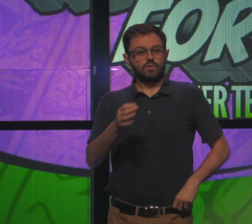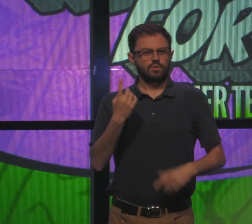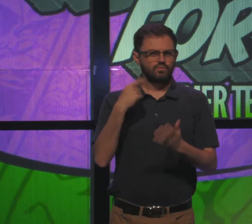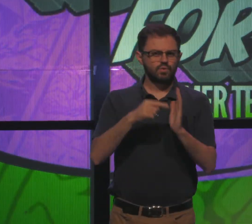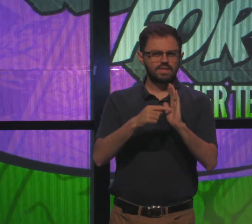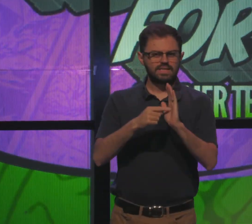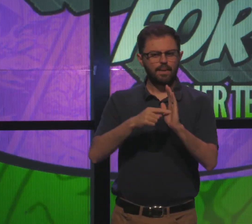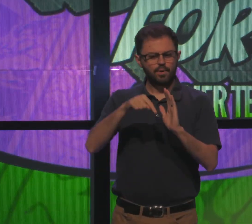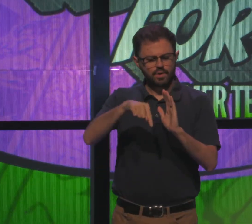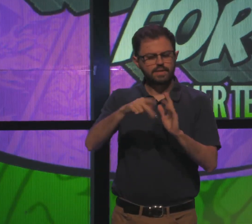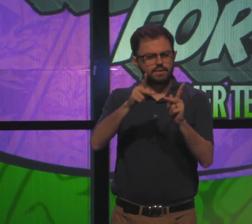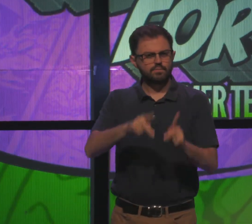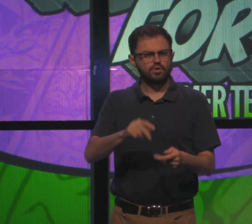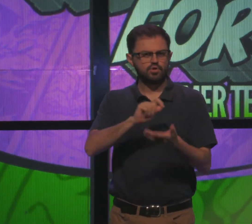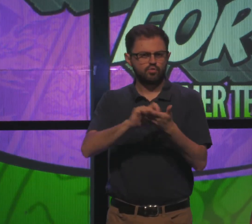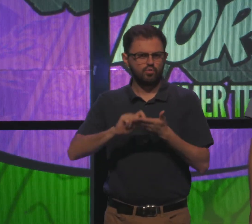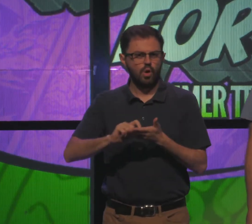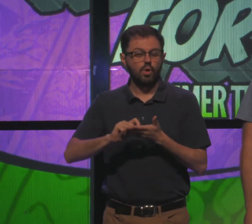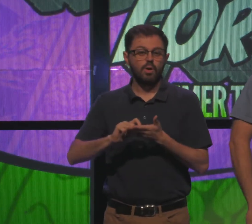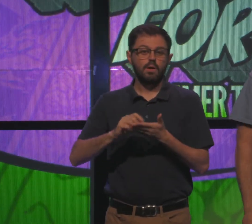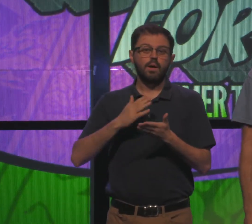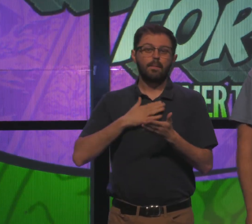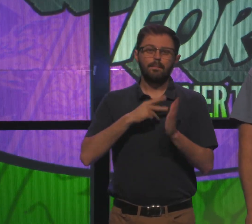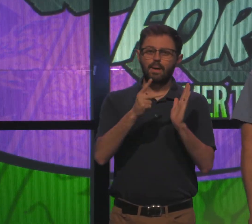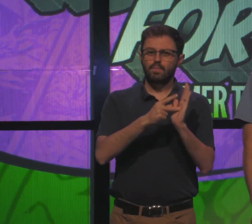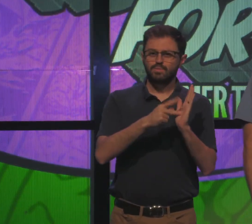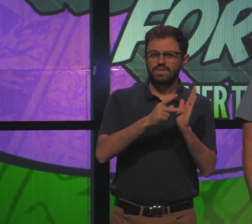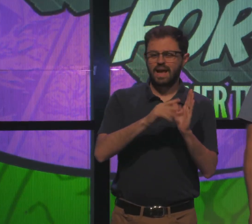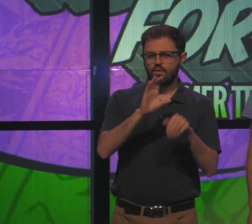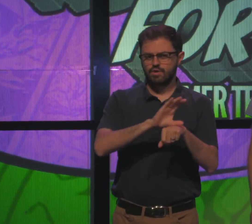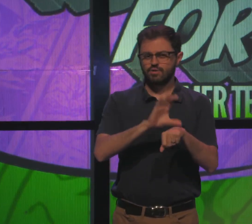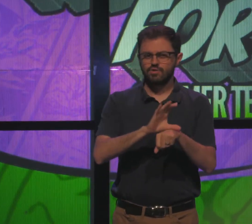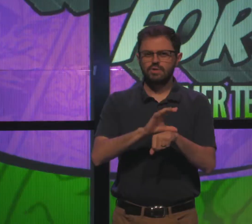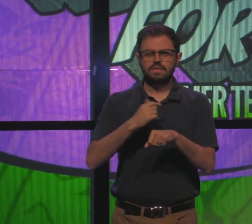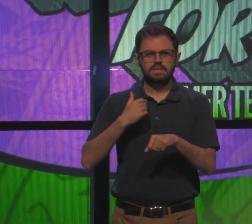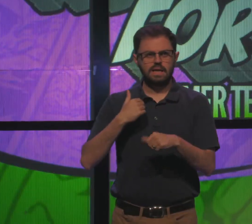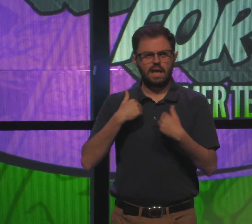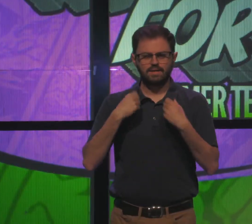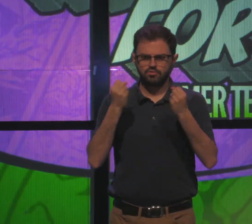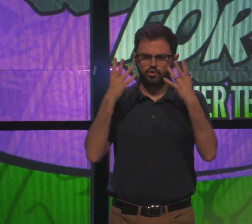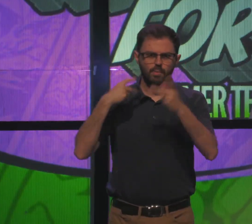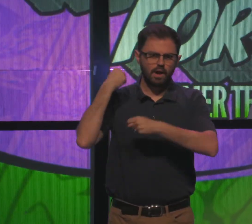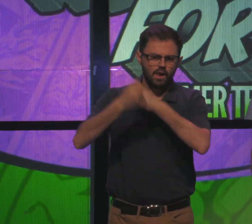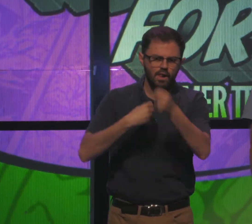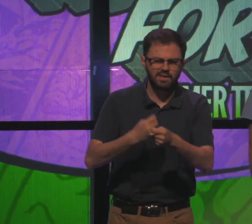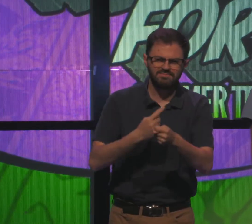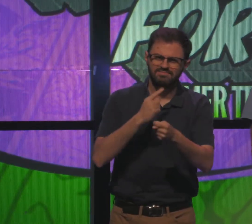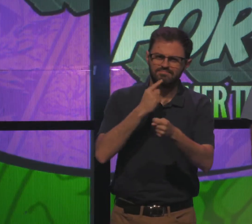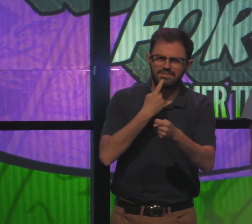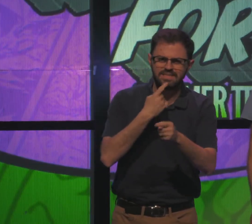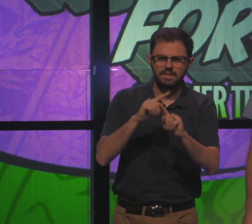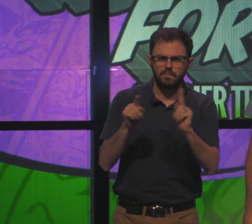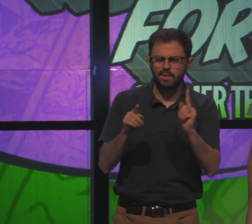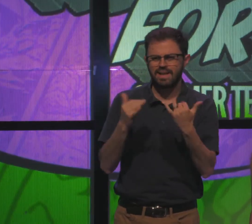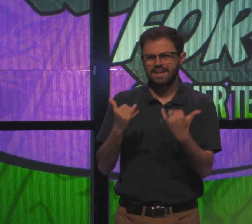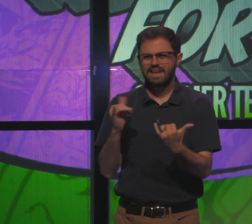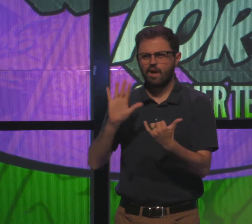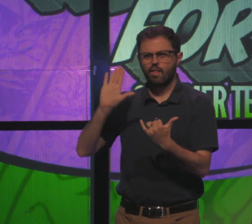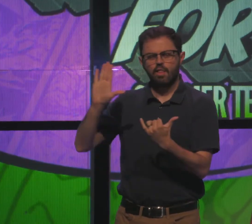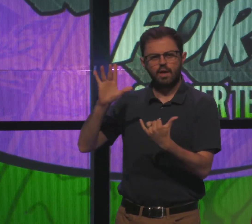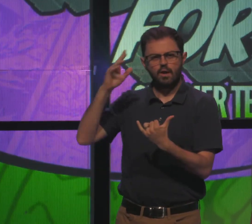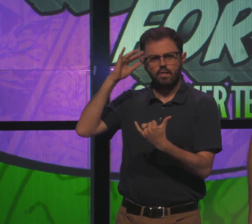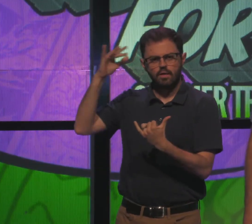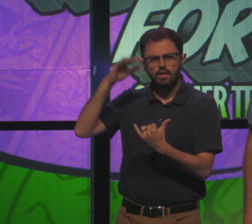I miss much of the tradition we had in my Presbyterian church as a child. However, I no longer share much of the theological